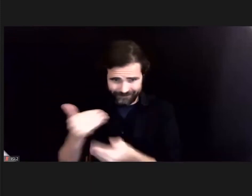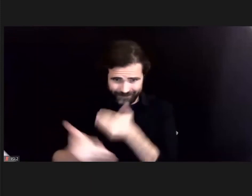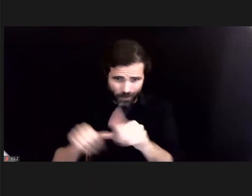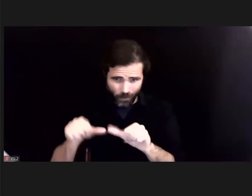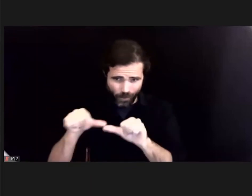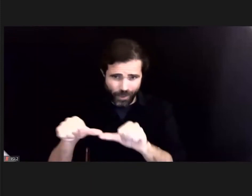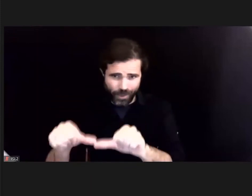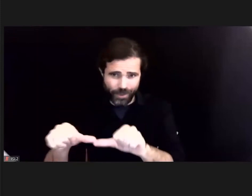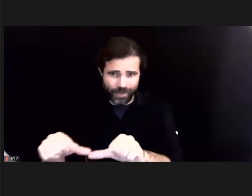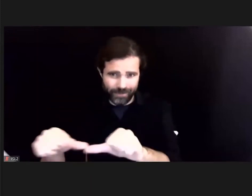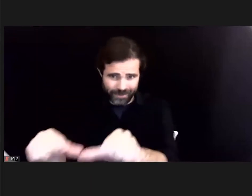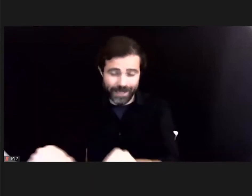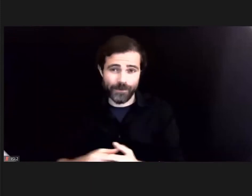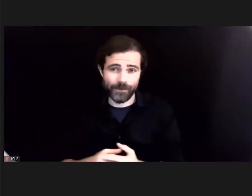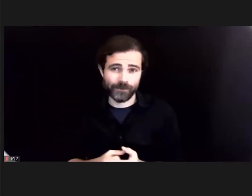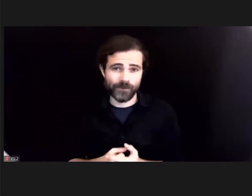telework is